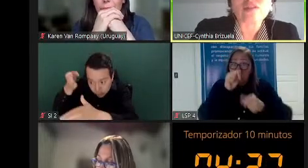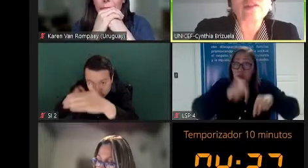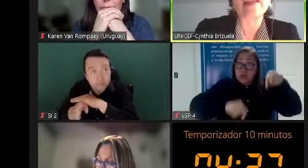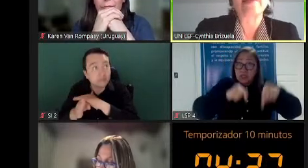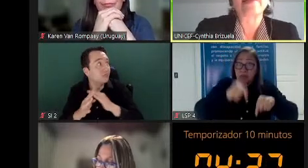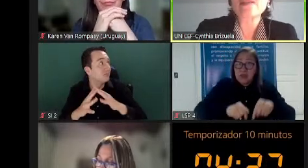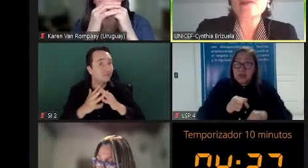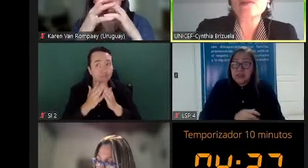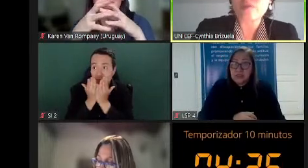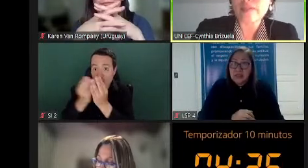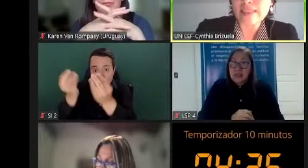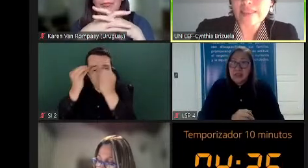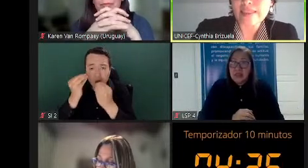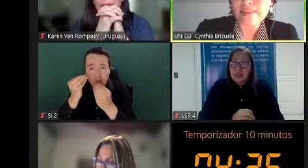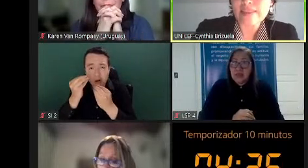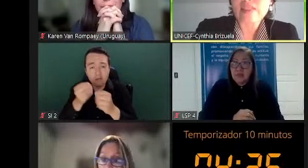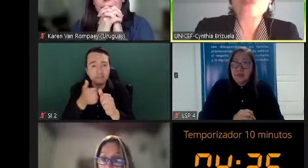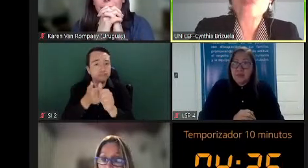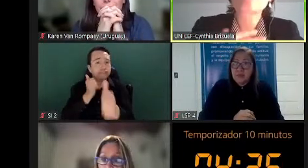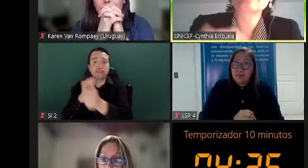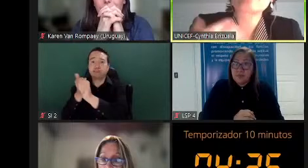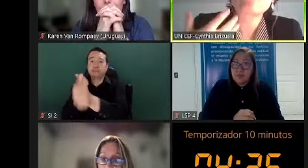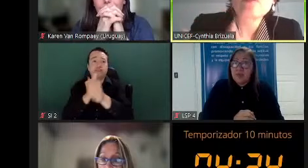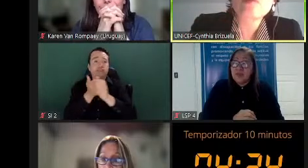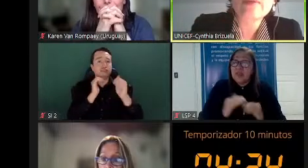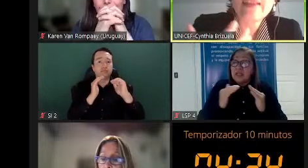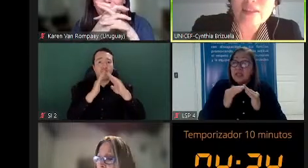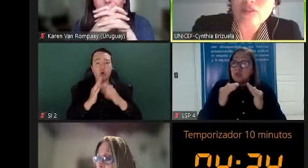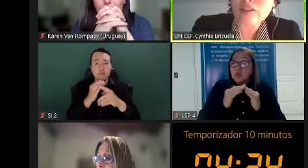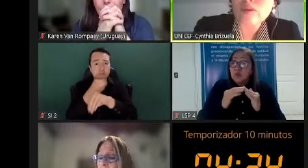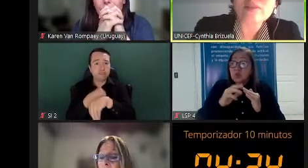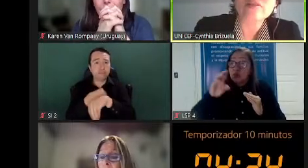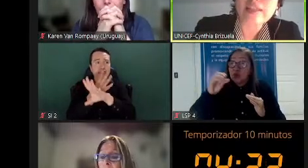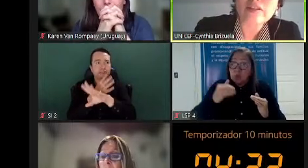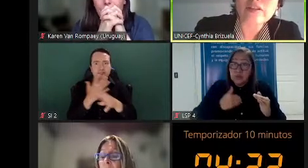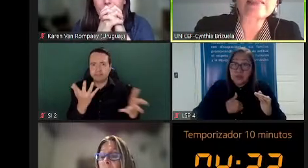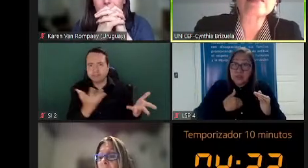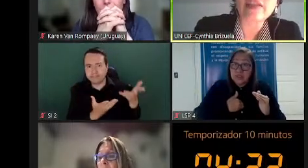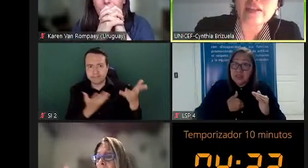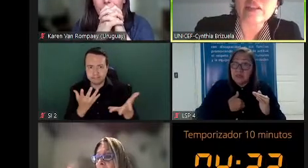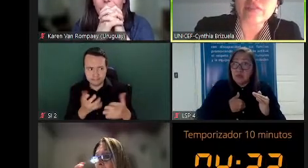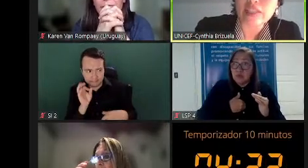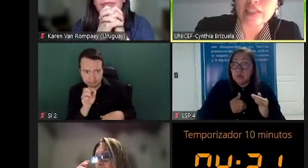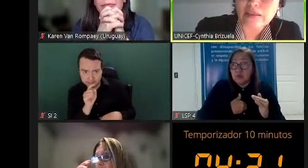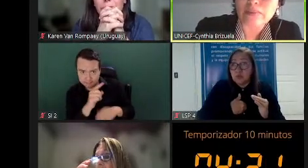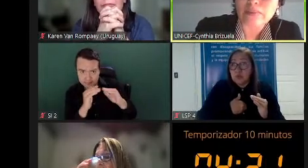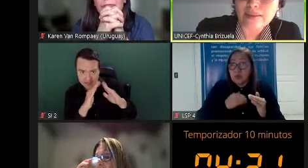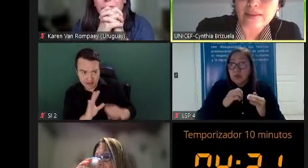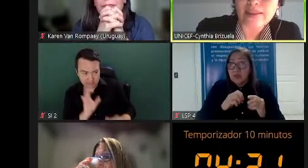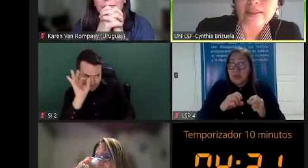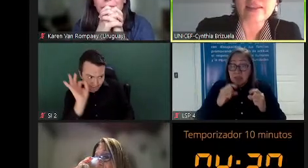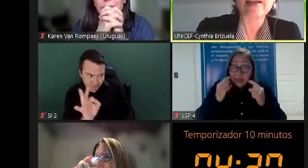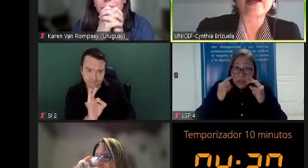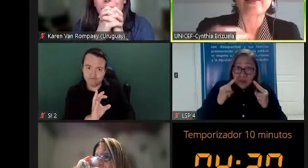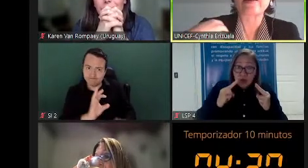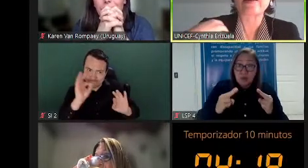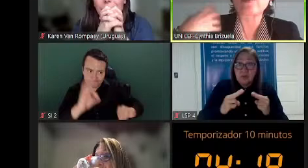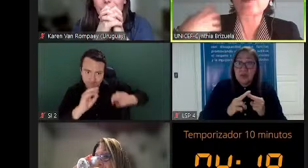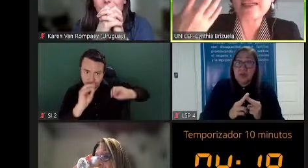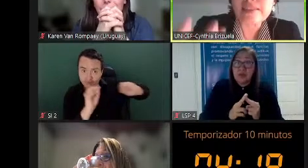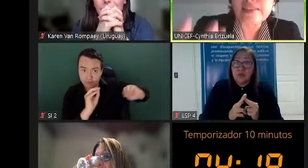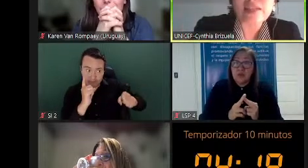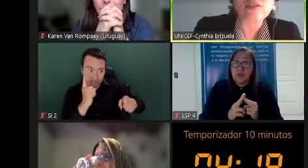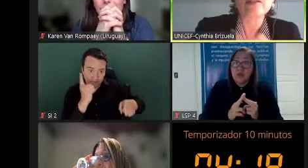with disabilities who were in their homes well we do not have data of how many of